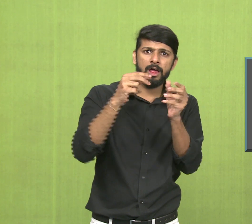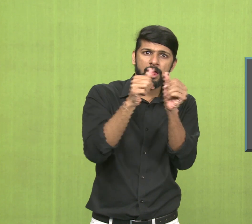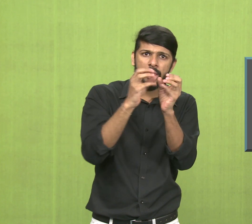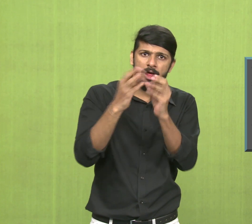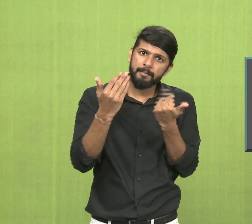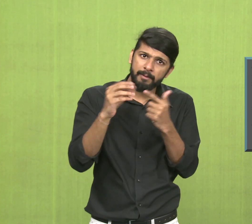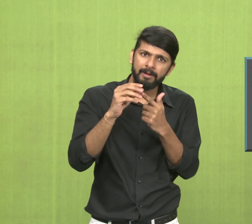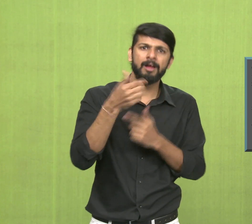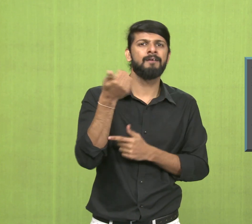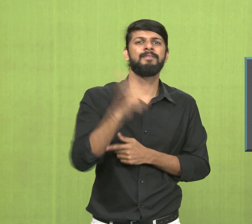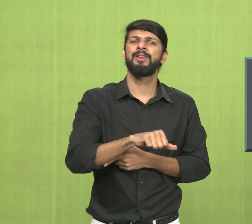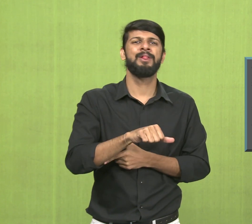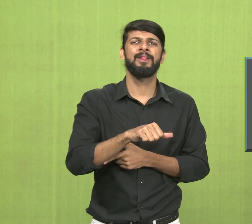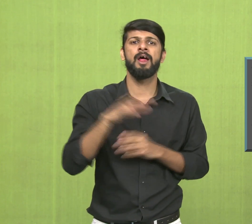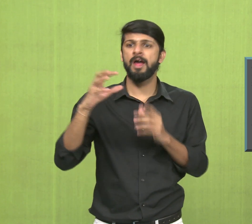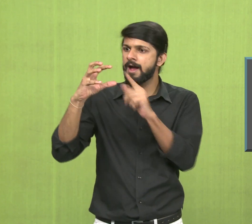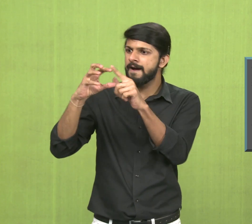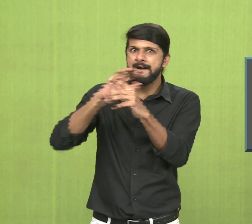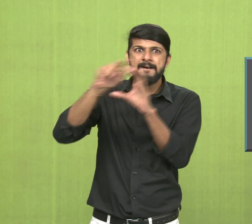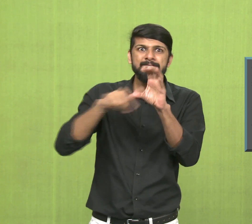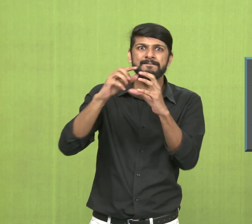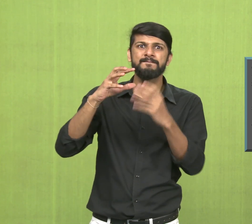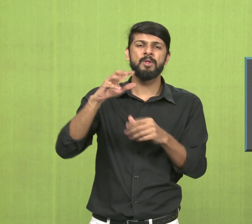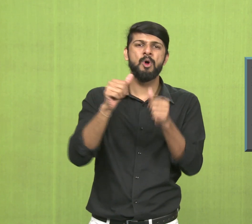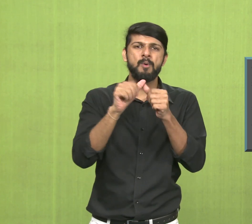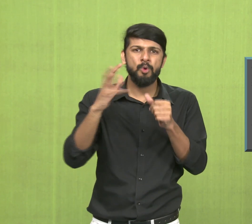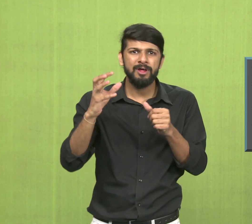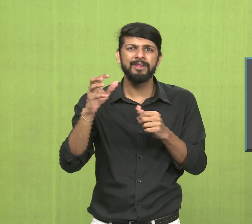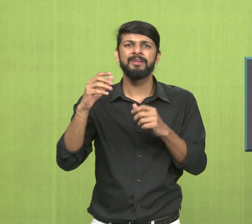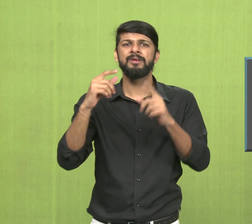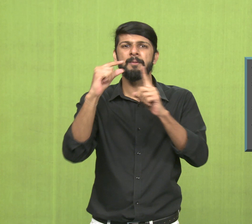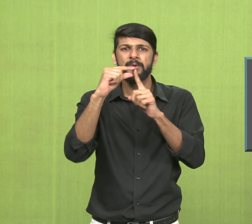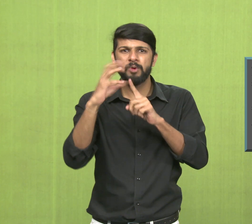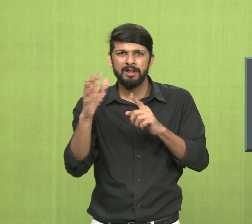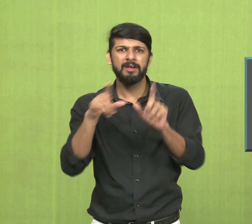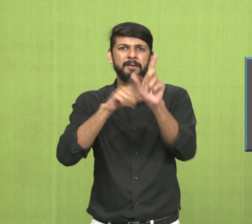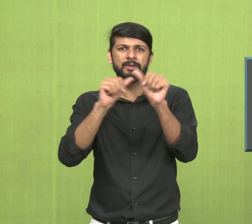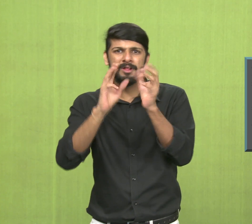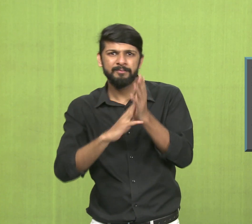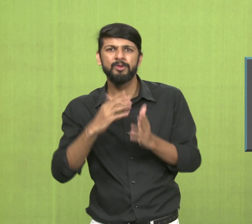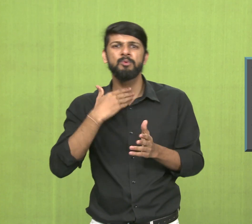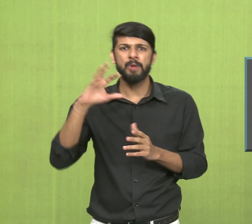for printing letters and numerals. Okra, capsicum, etc. would not